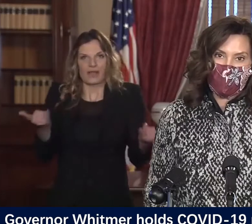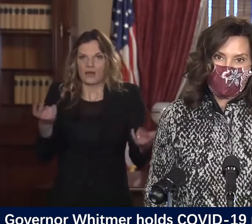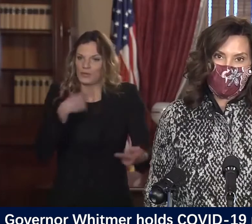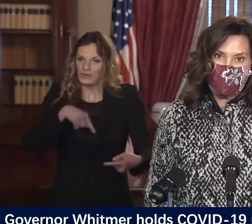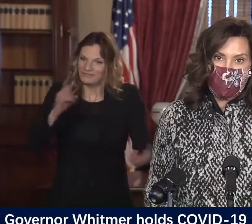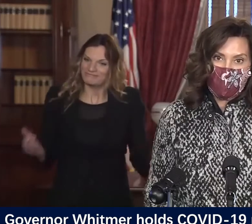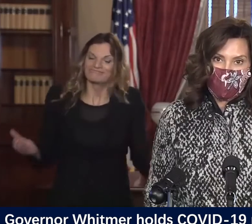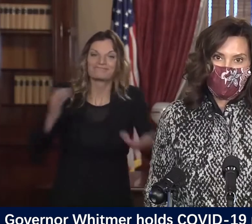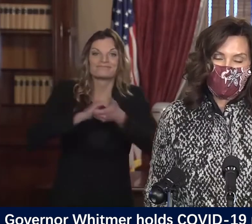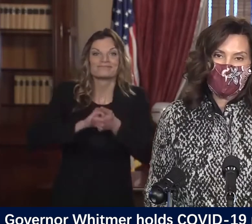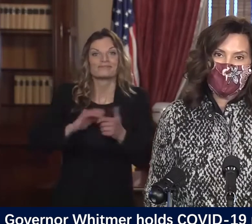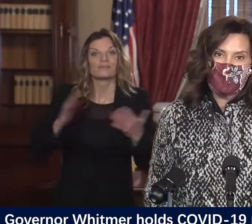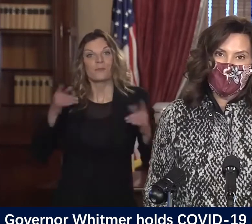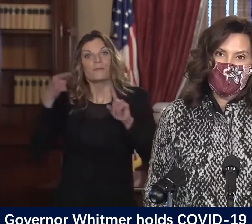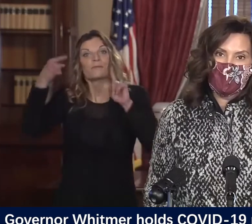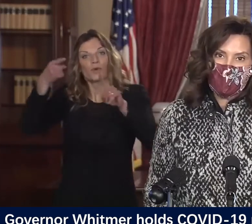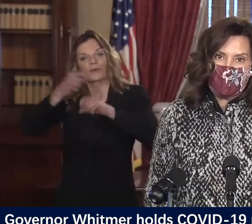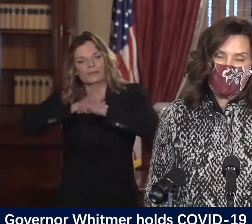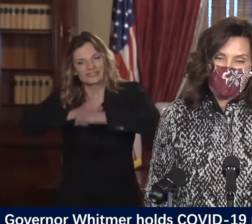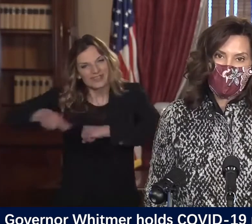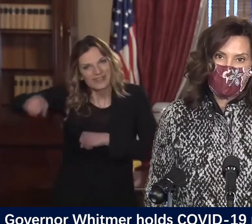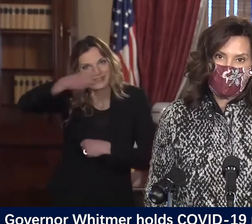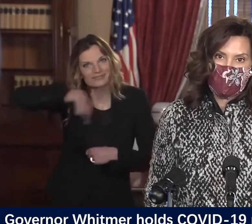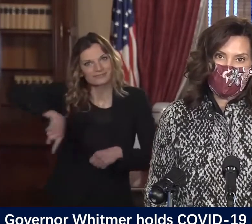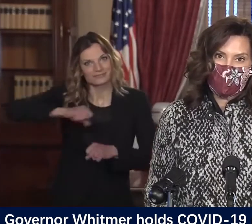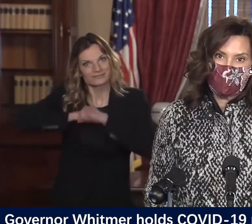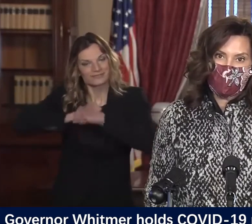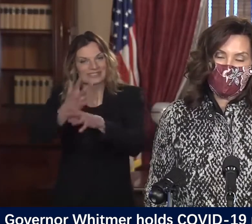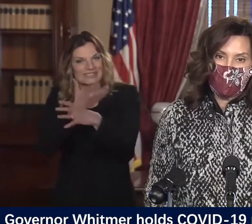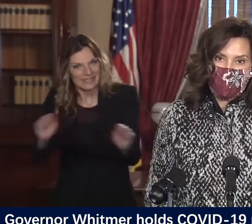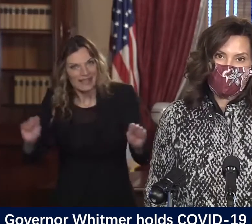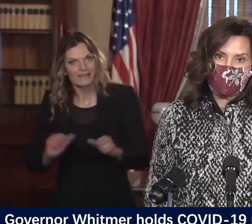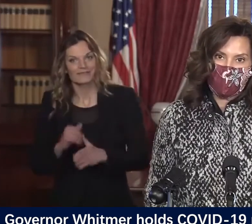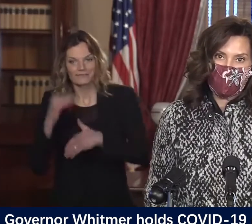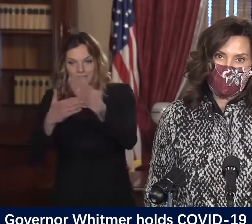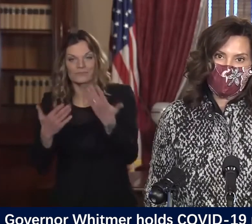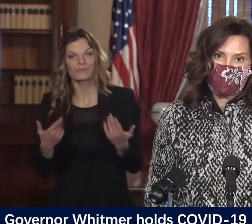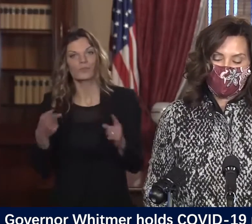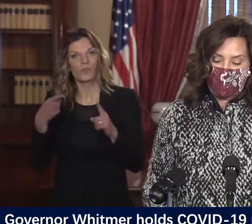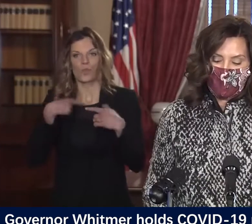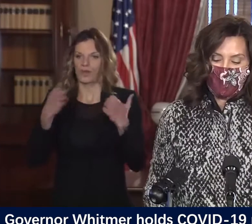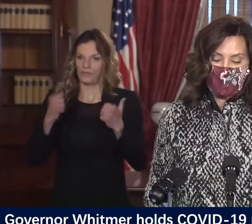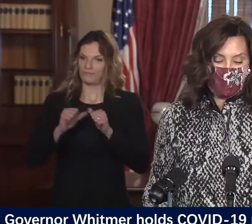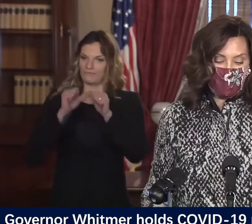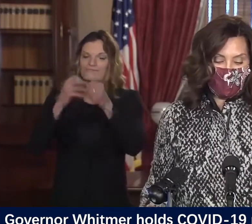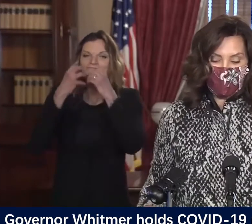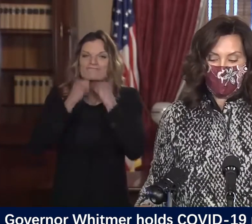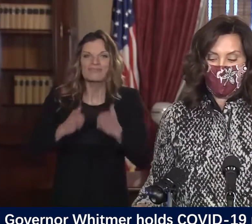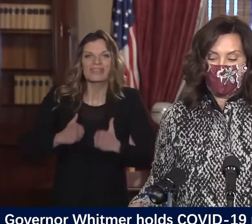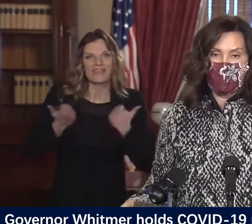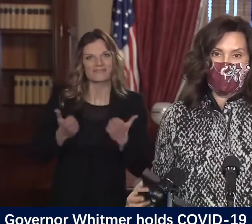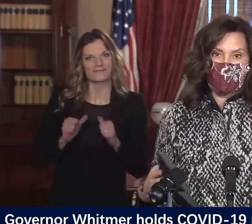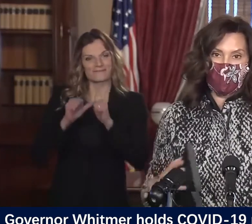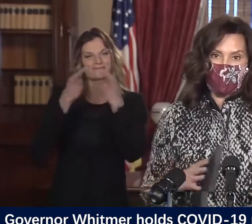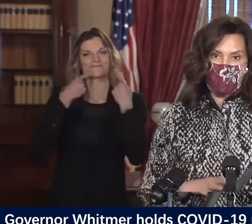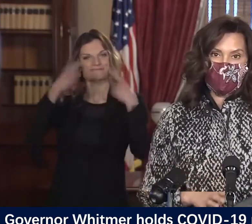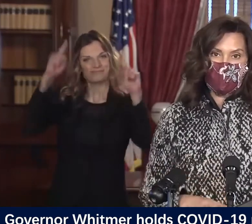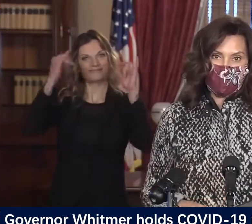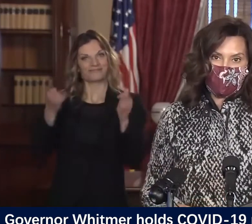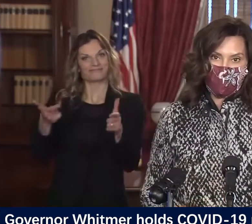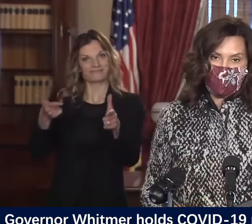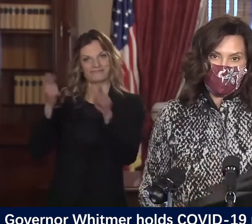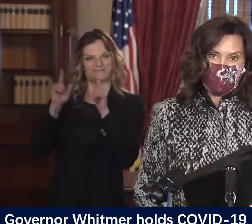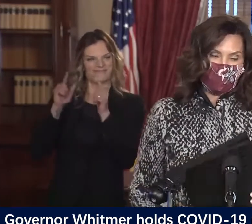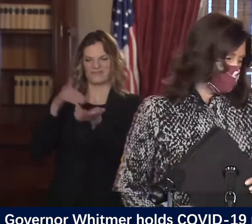together, protecting one another and getting through this all together. Thank you, and with that, I'll hand it over